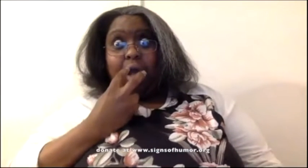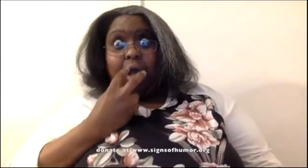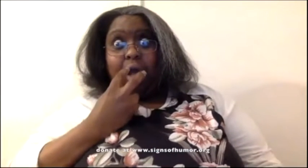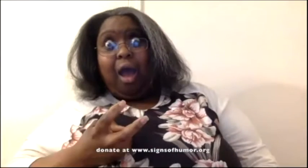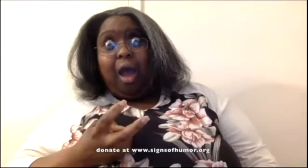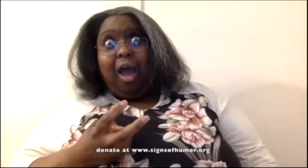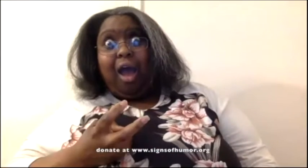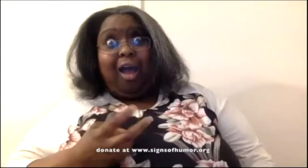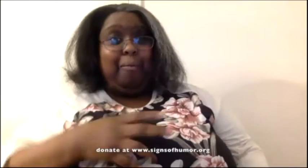underwear.